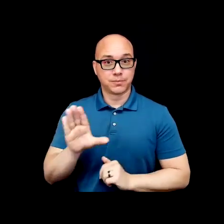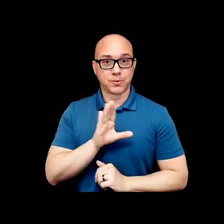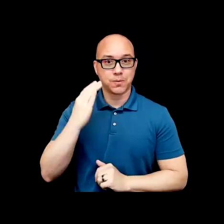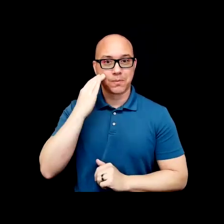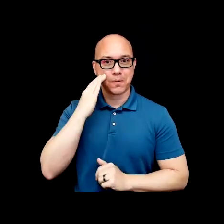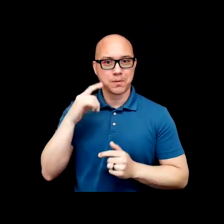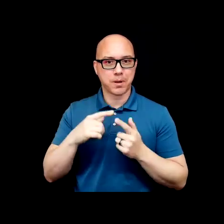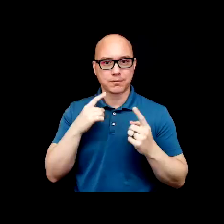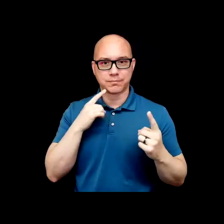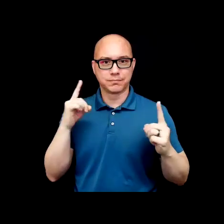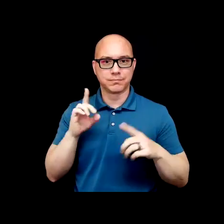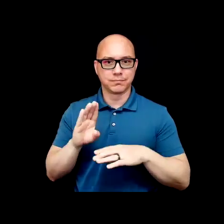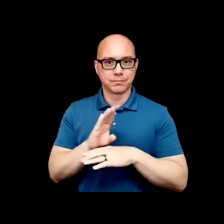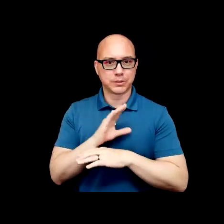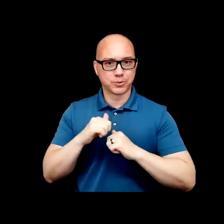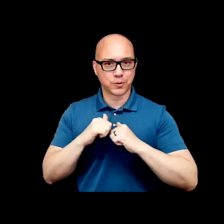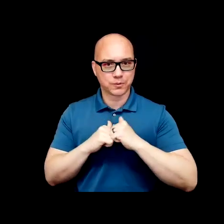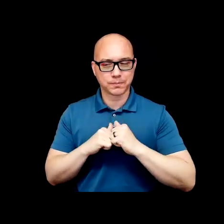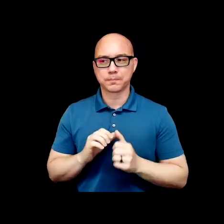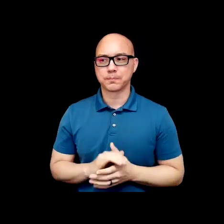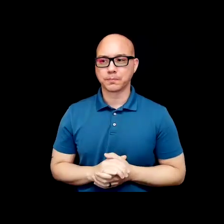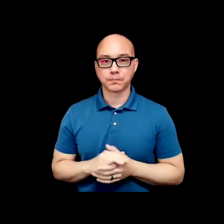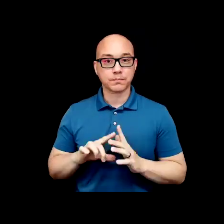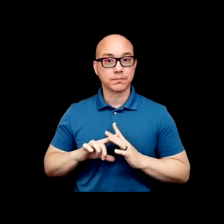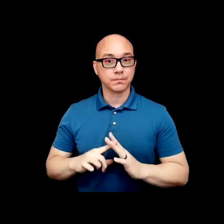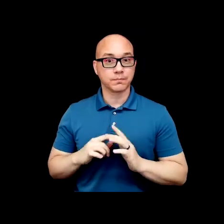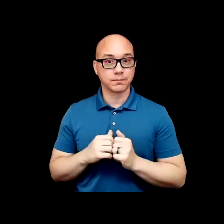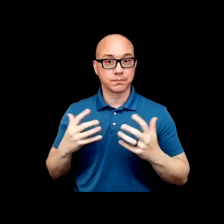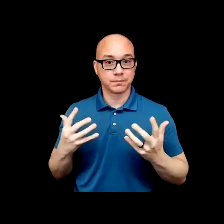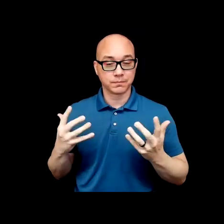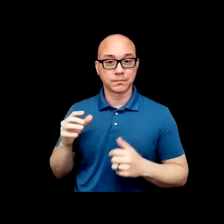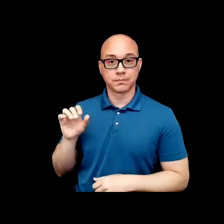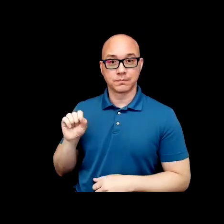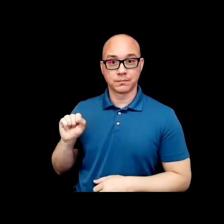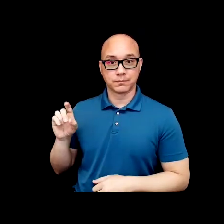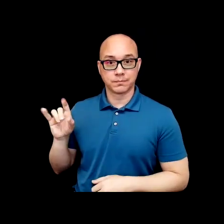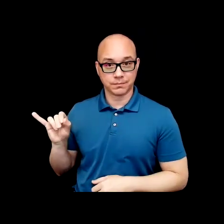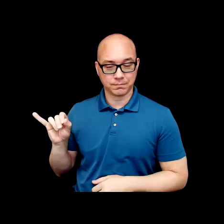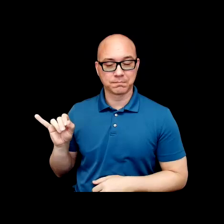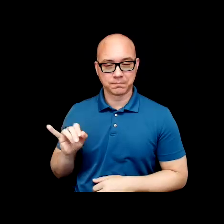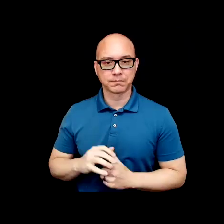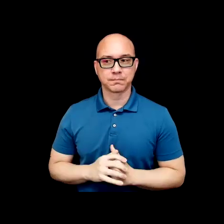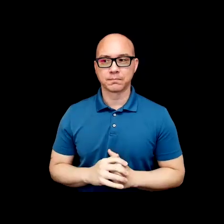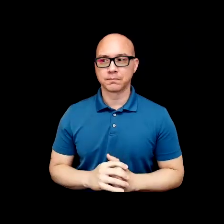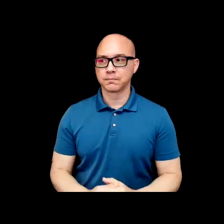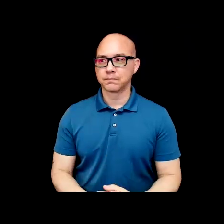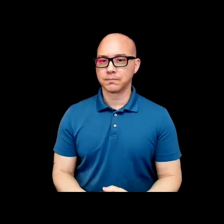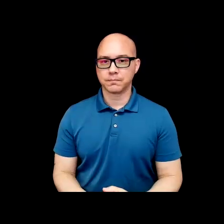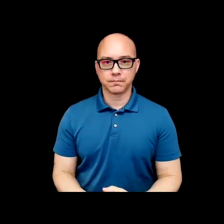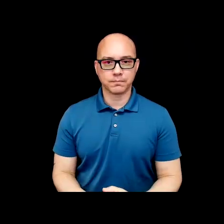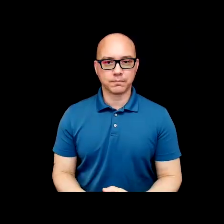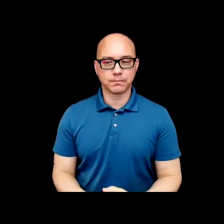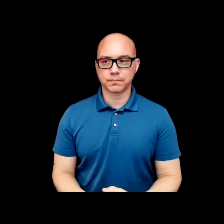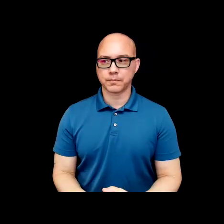the effective business structures, starting with Social Security Disability Insurance, which we call SSDI